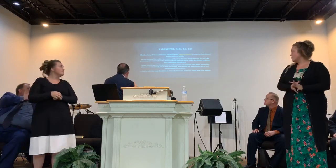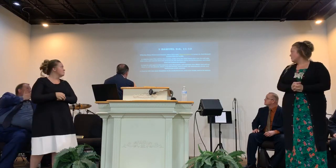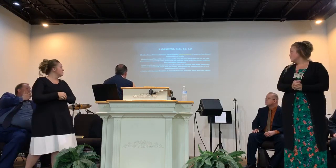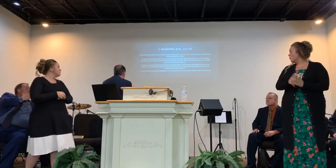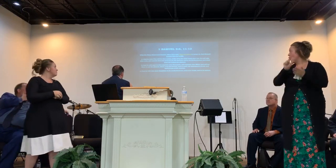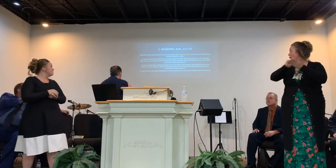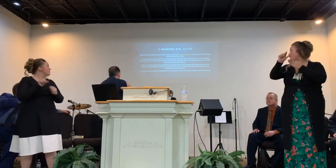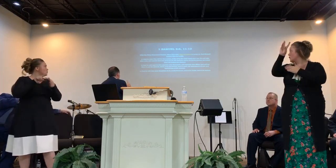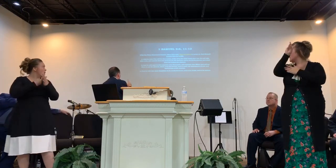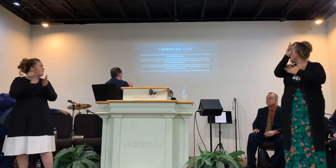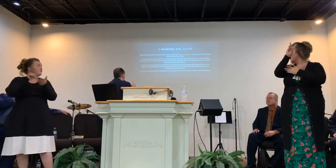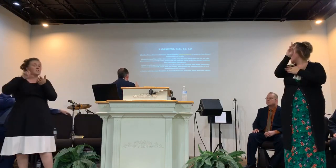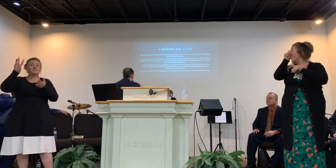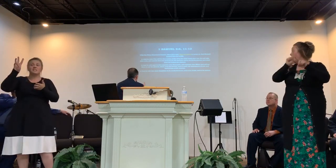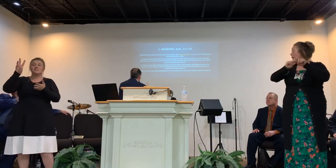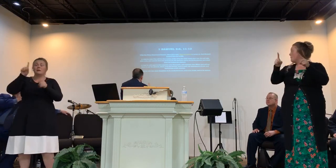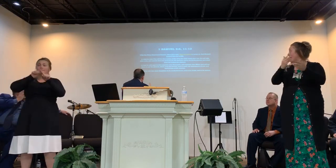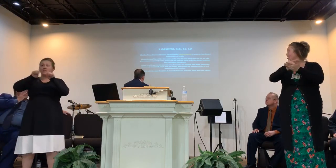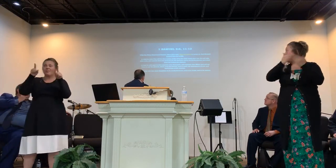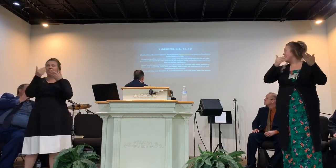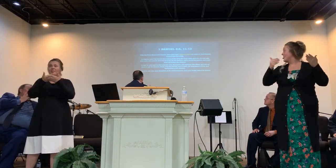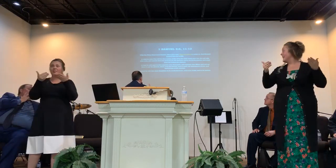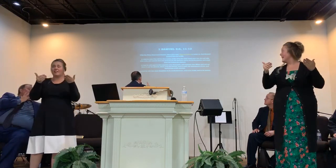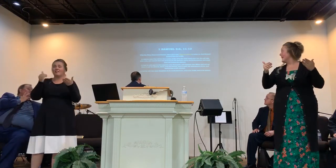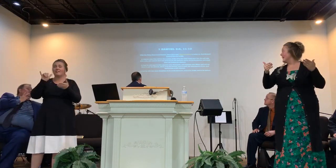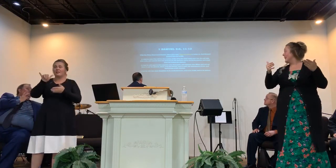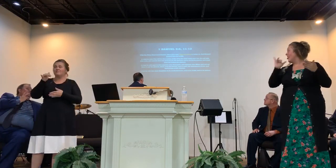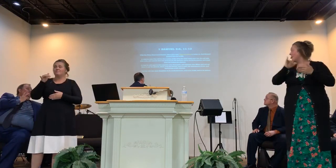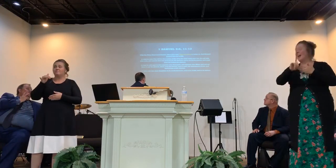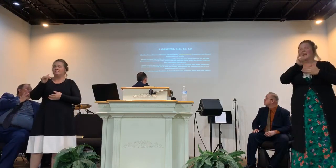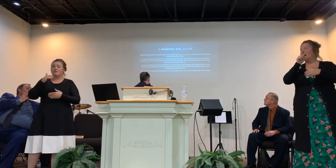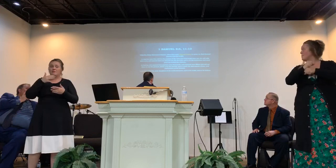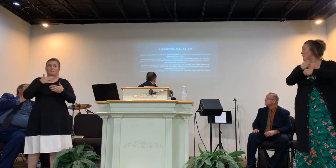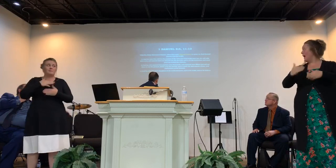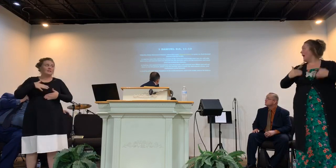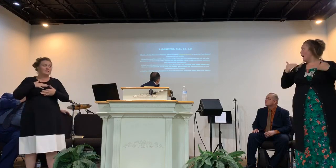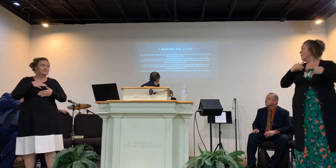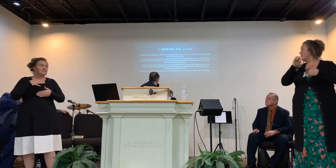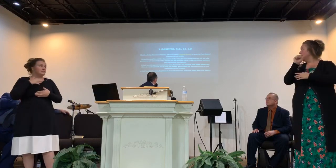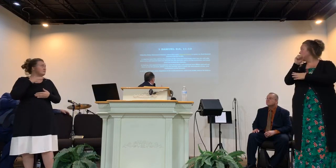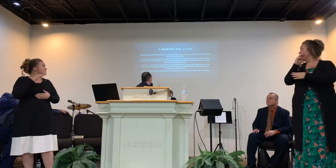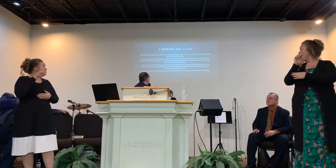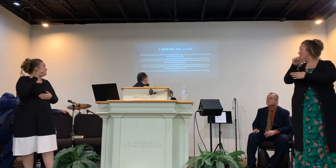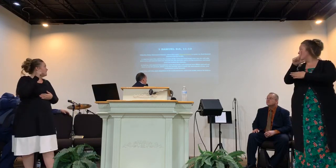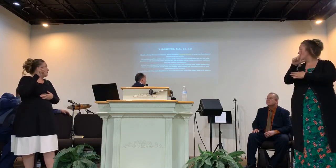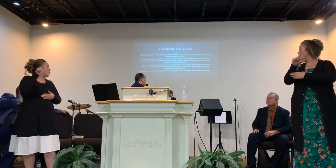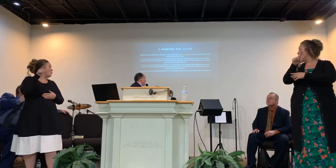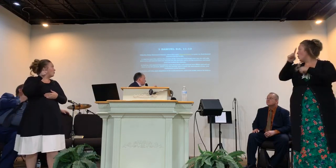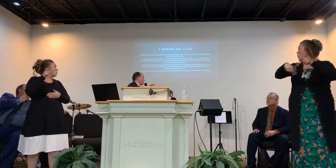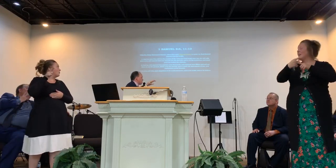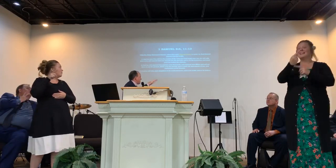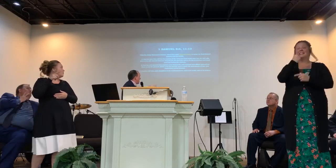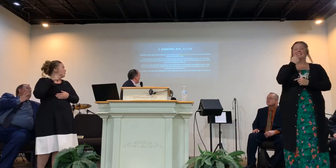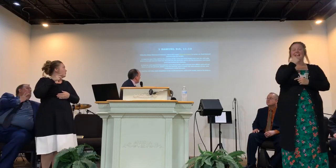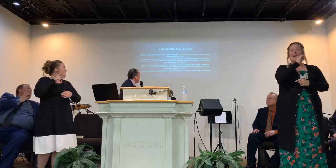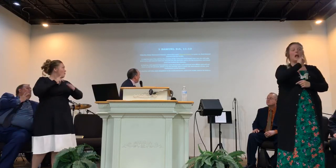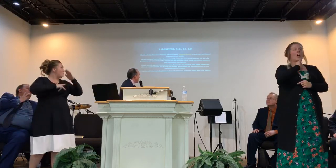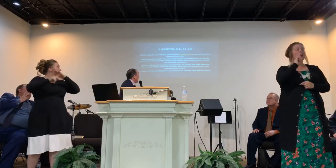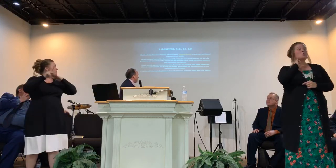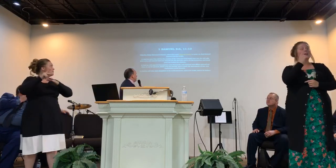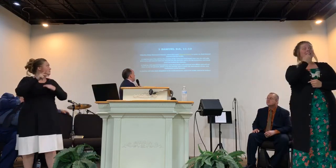starting in verse 6, but the thing displeased Samuel the prophet, when they said, Israel